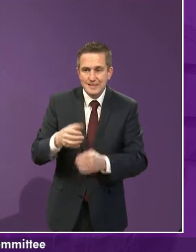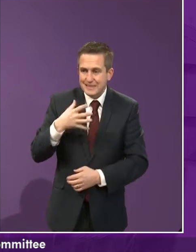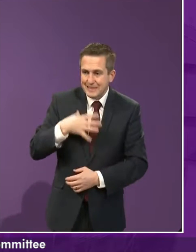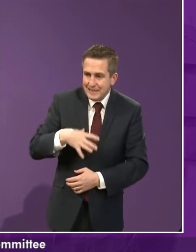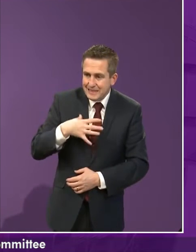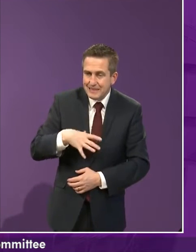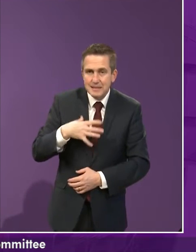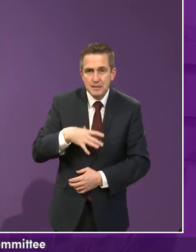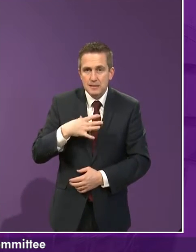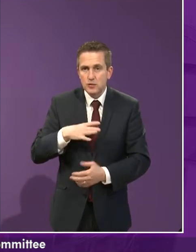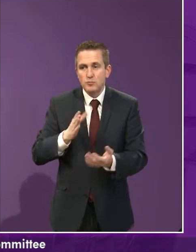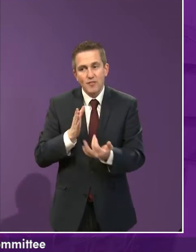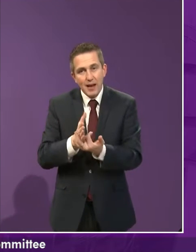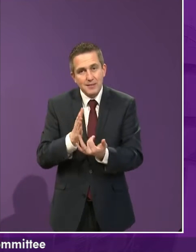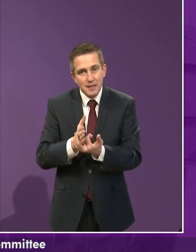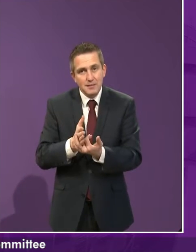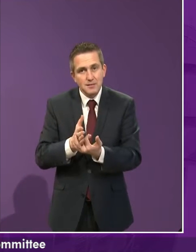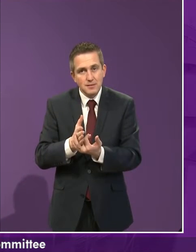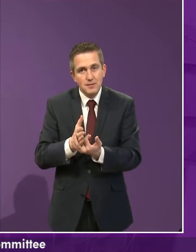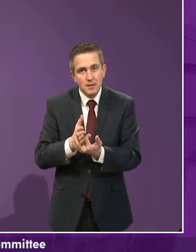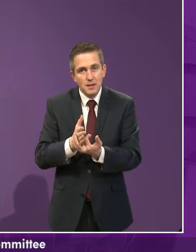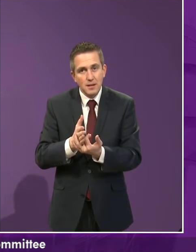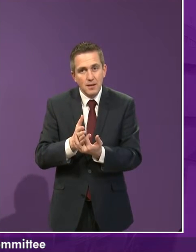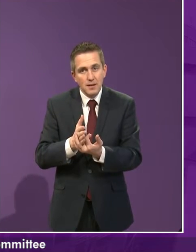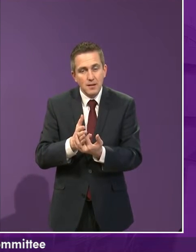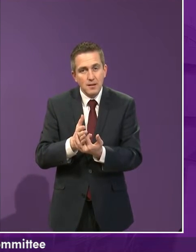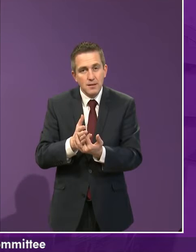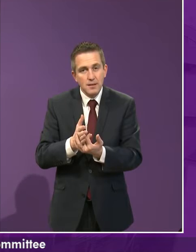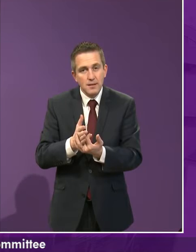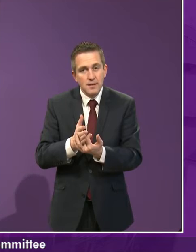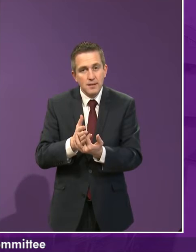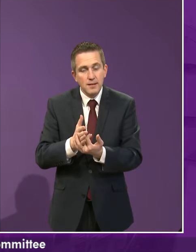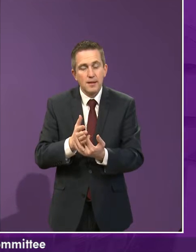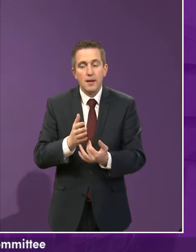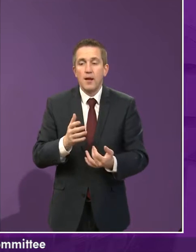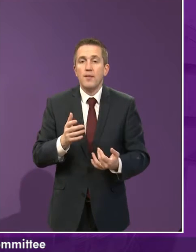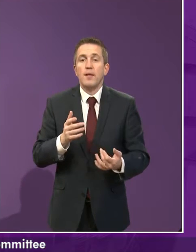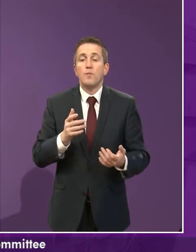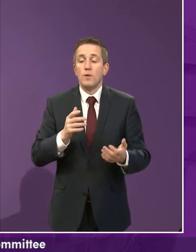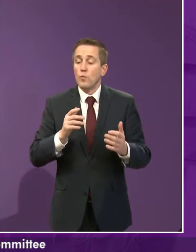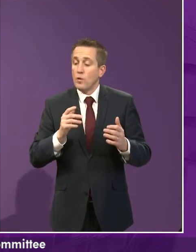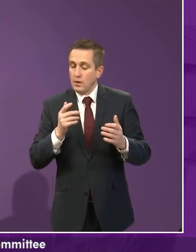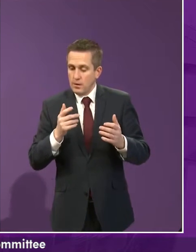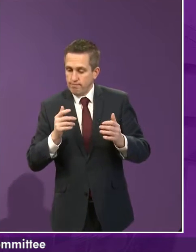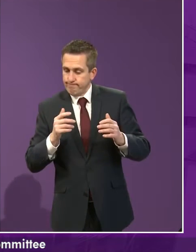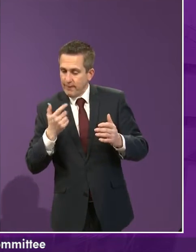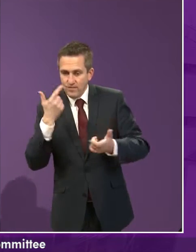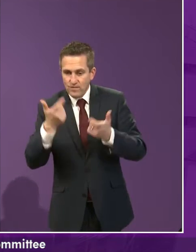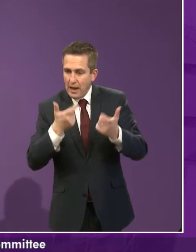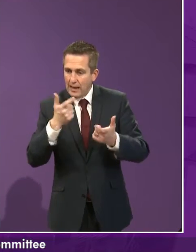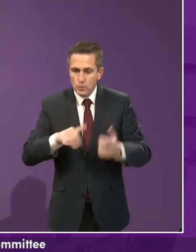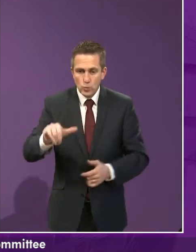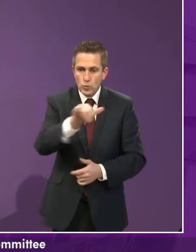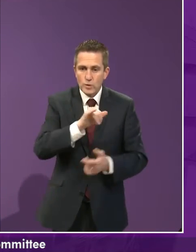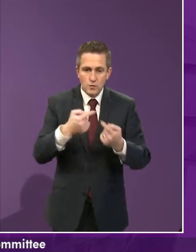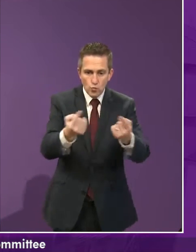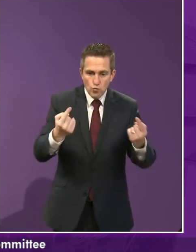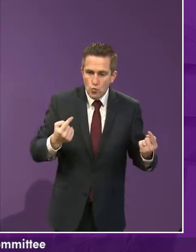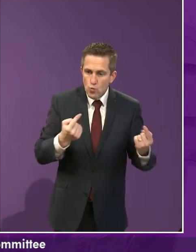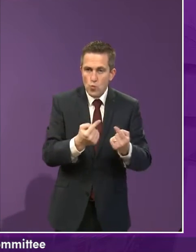alternative experience, and we would ensure that their physical locality for their seminars and